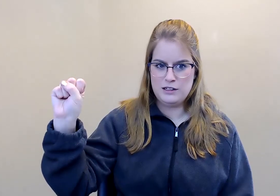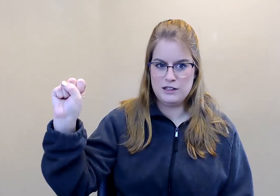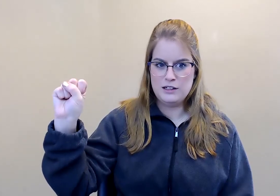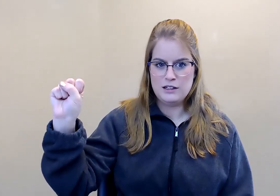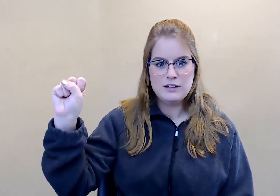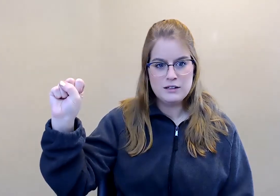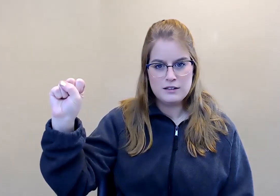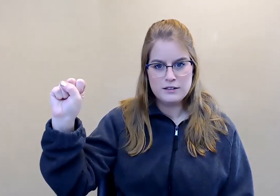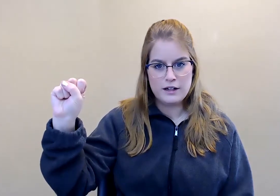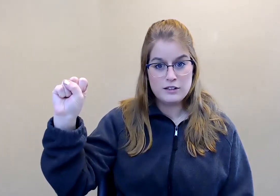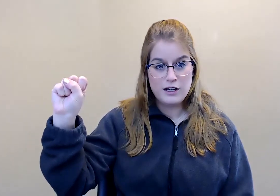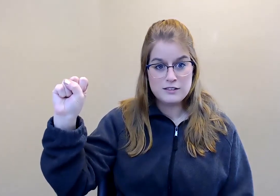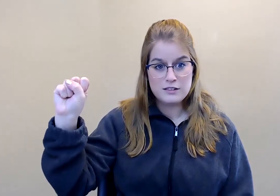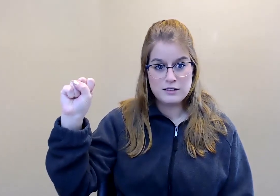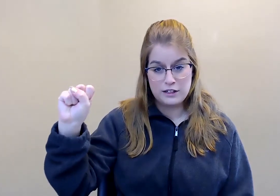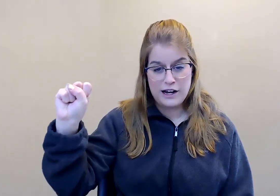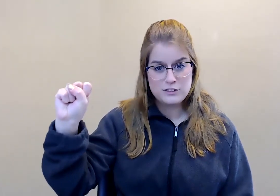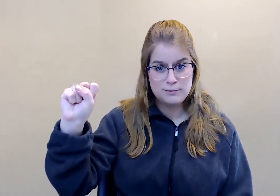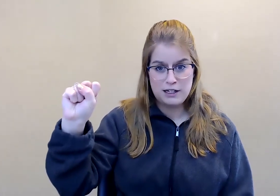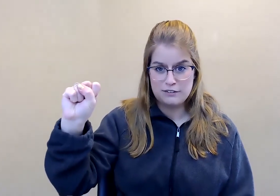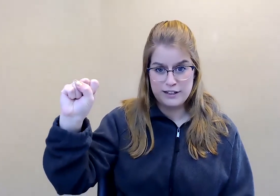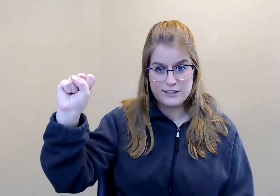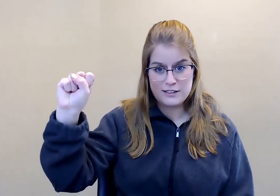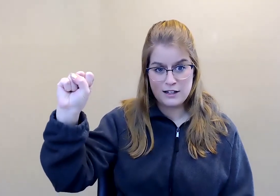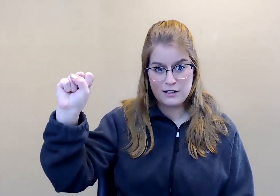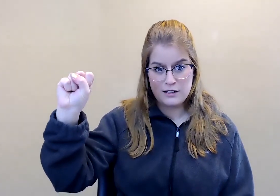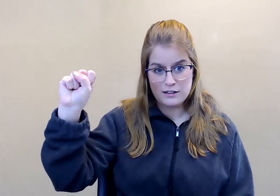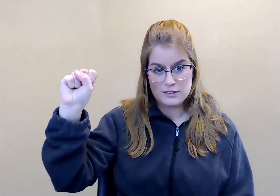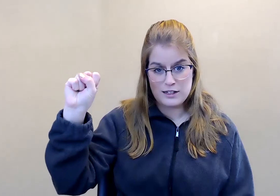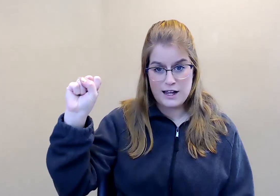here, tuck it across, like you're actually making a fist. So that's S.